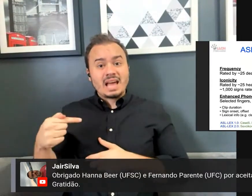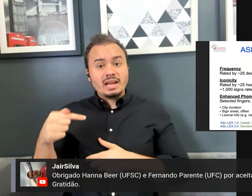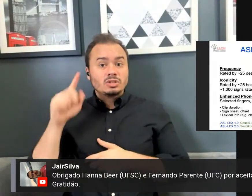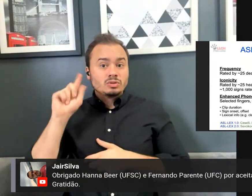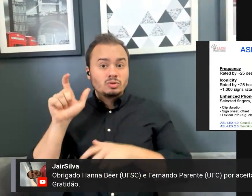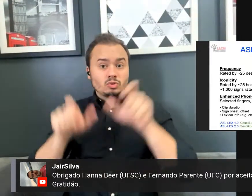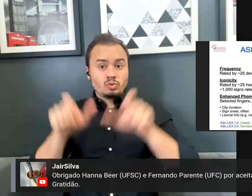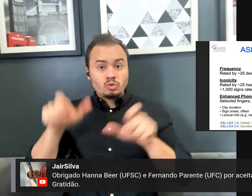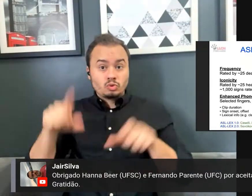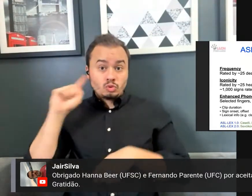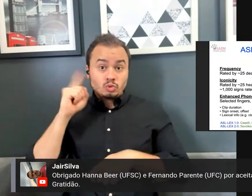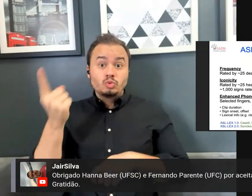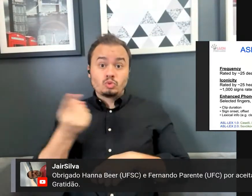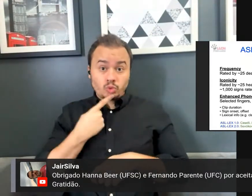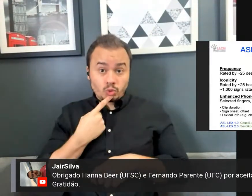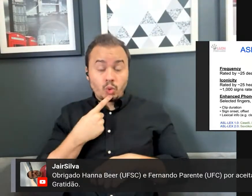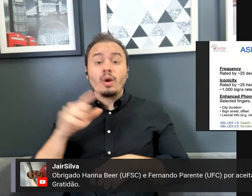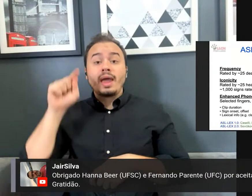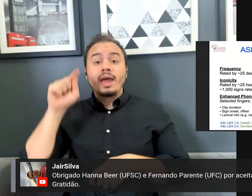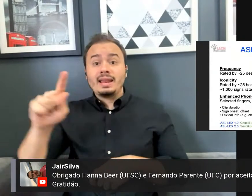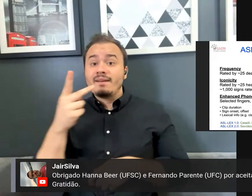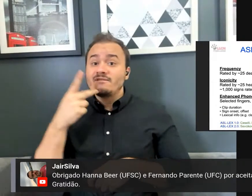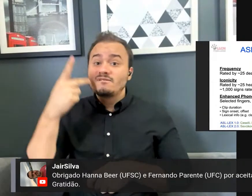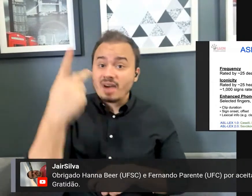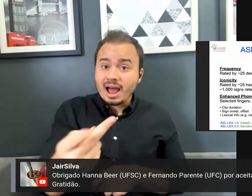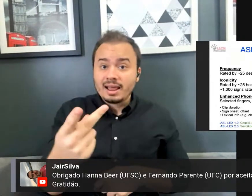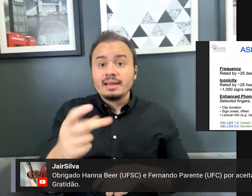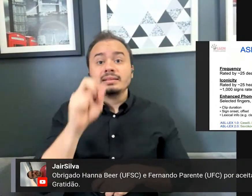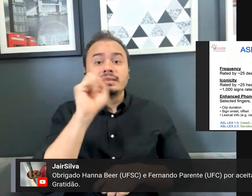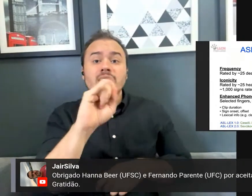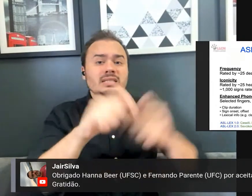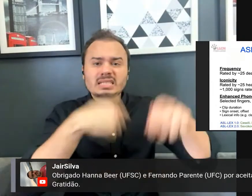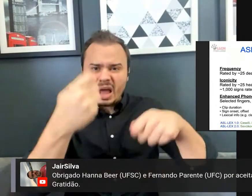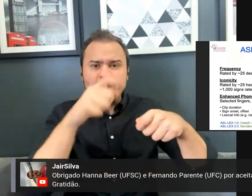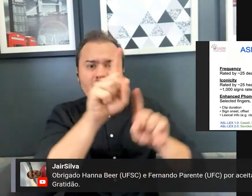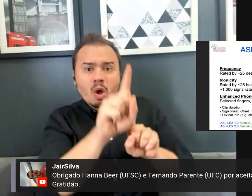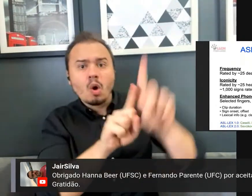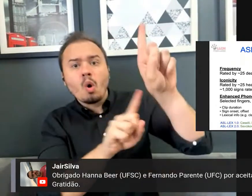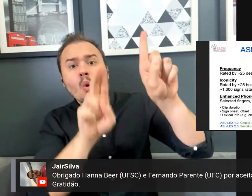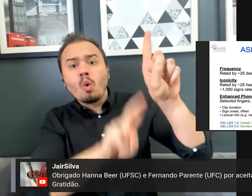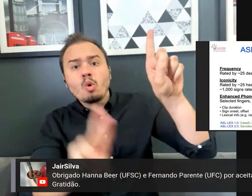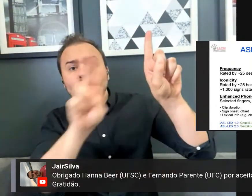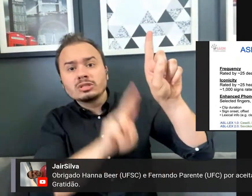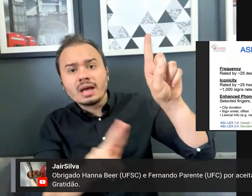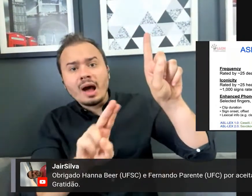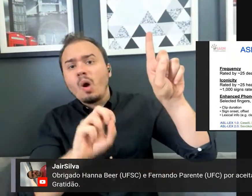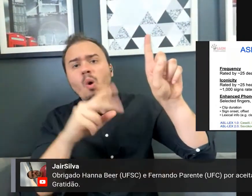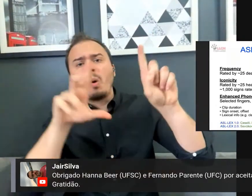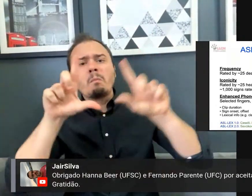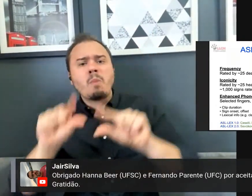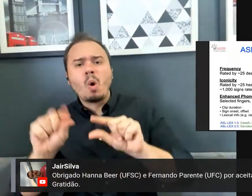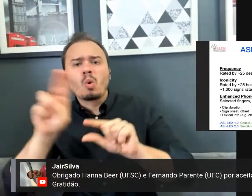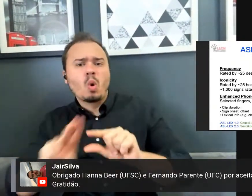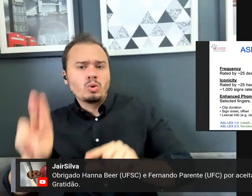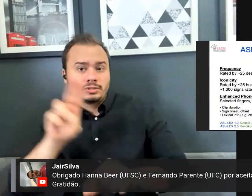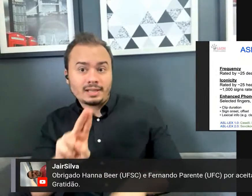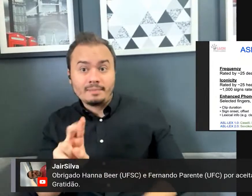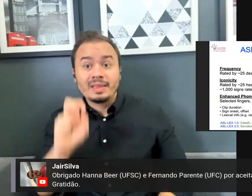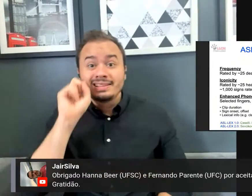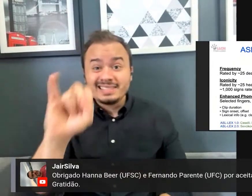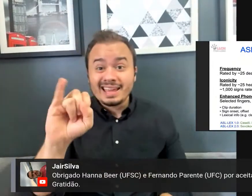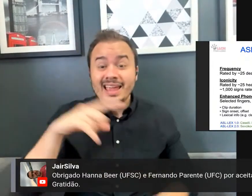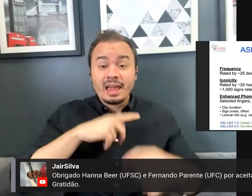website represent frequency. So the larger the node, the more frequent the item. In addition, we have frequency ratings